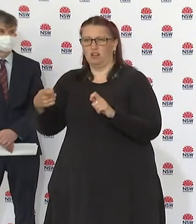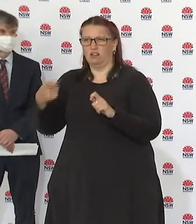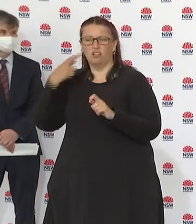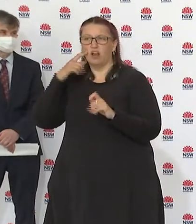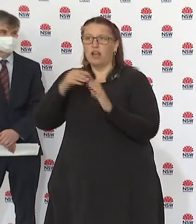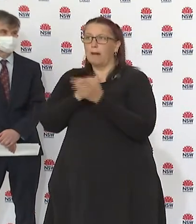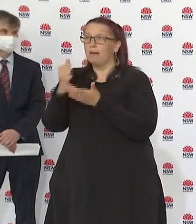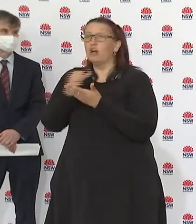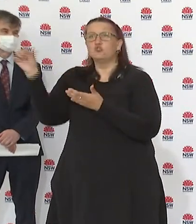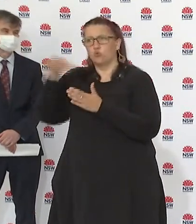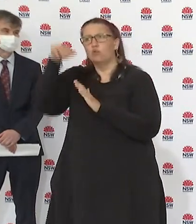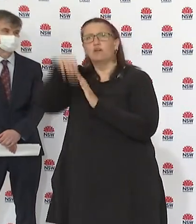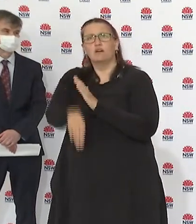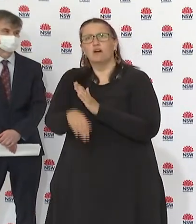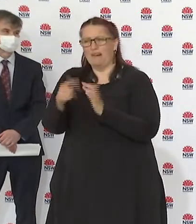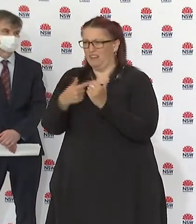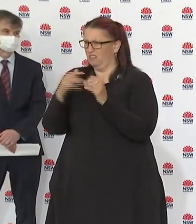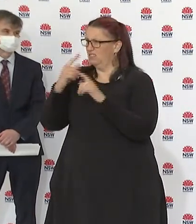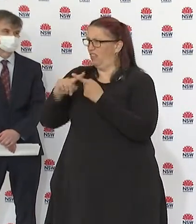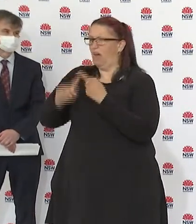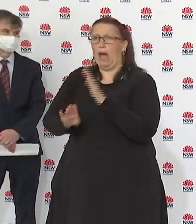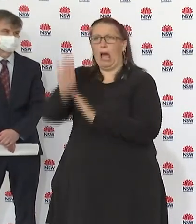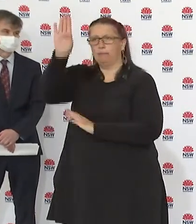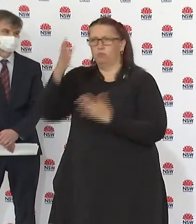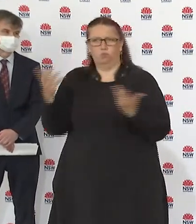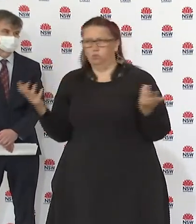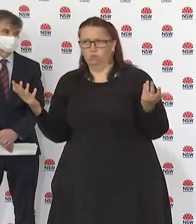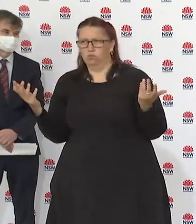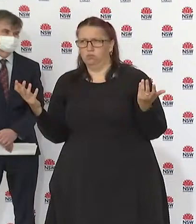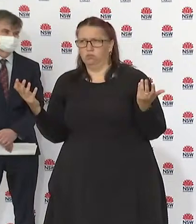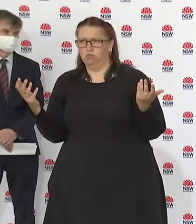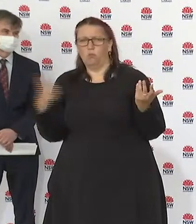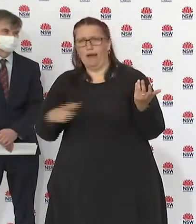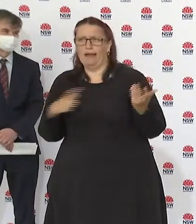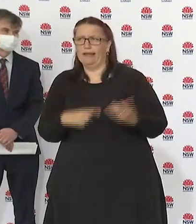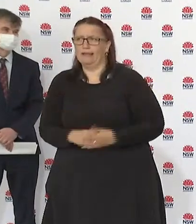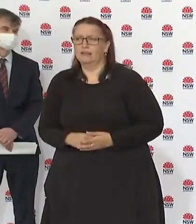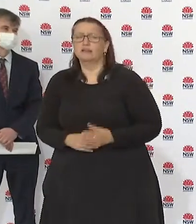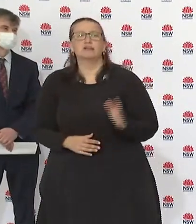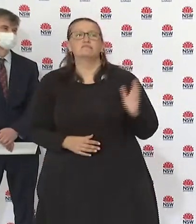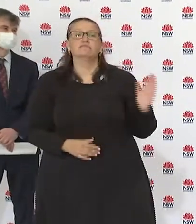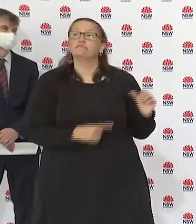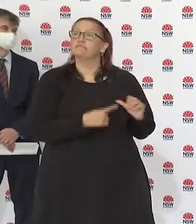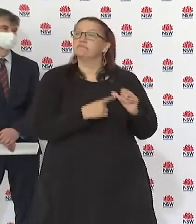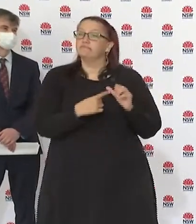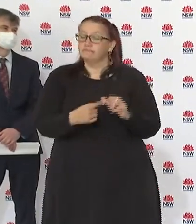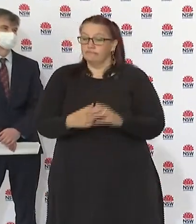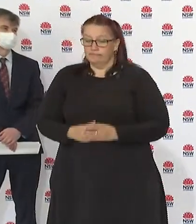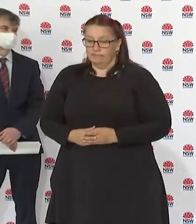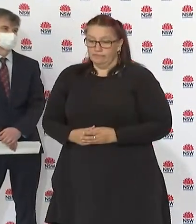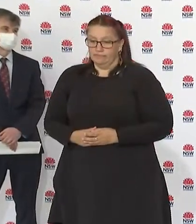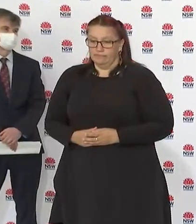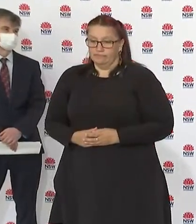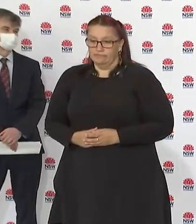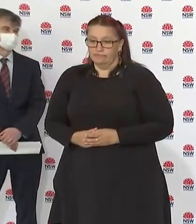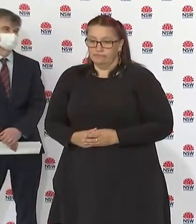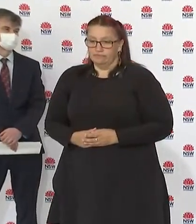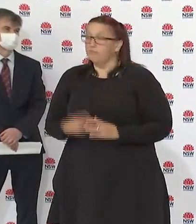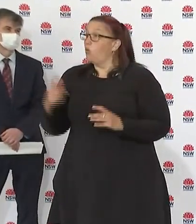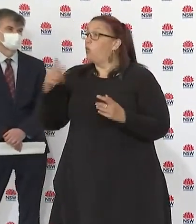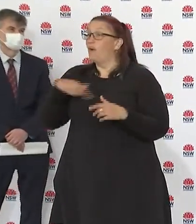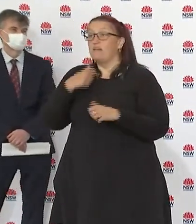what we need to consider is, had we not taken the position we had in the last few weeks, including some very difficult decisions